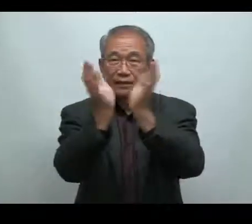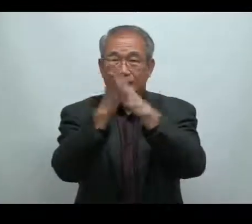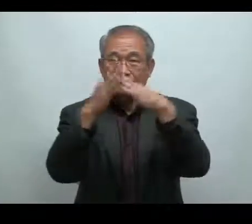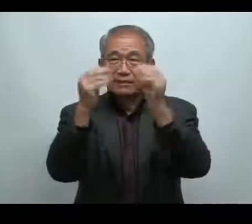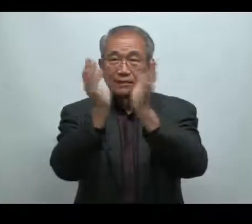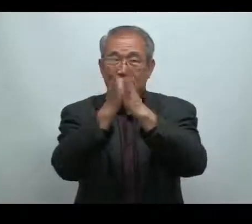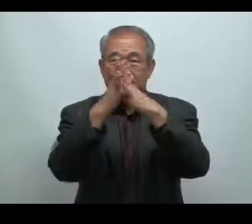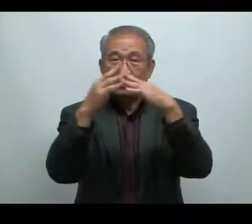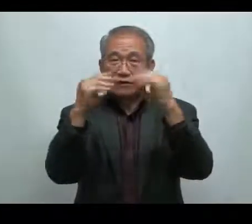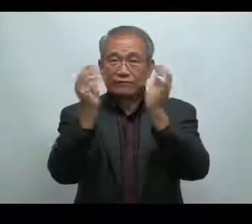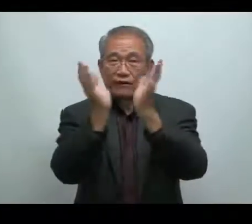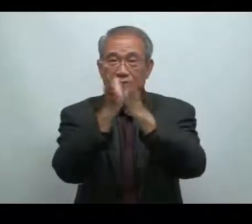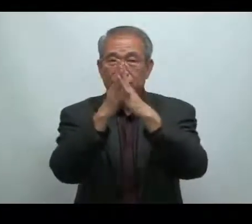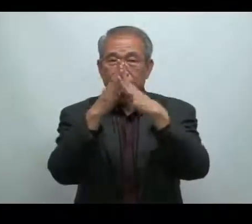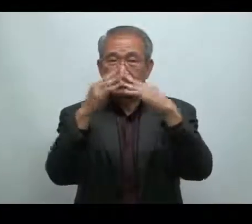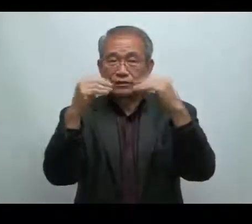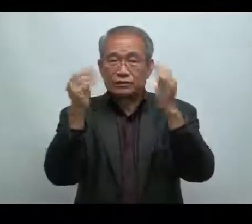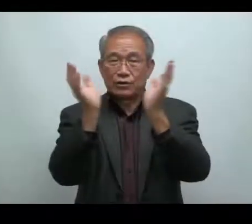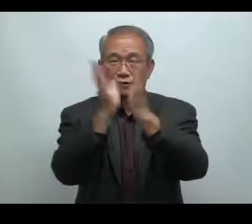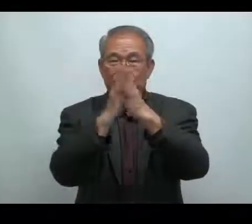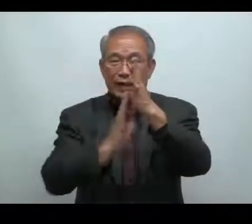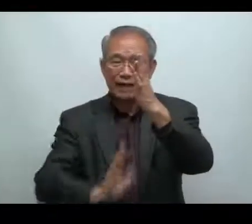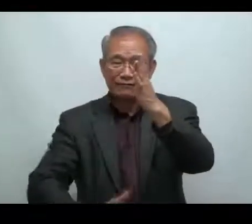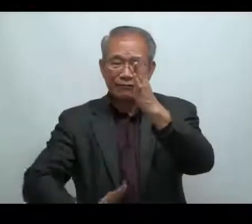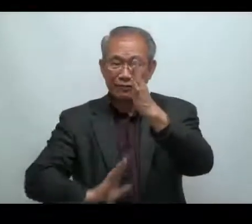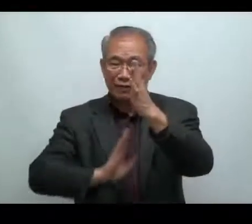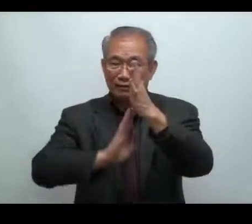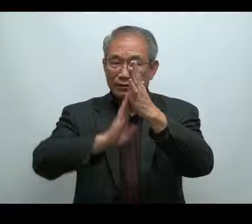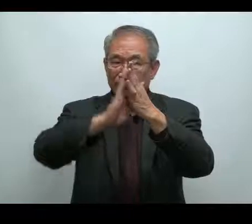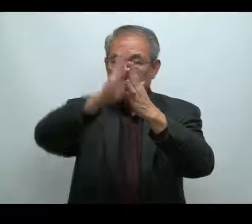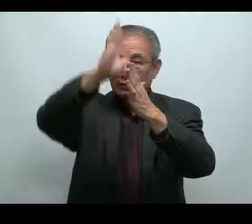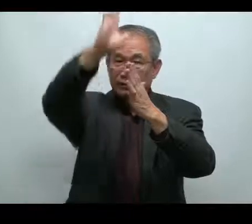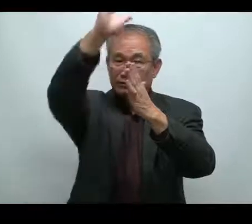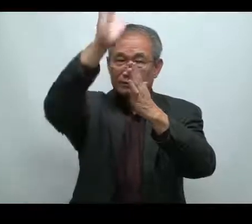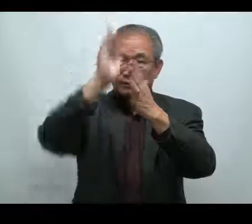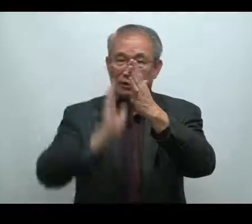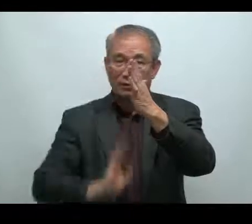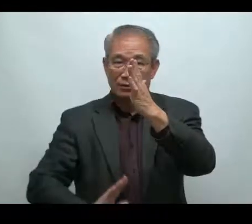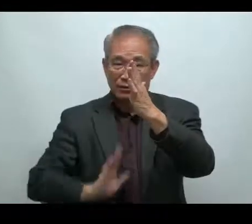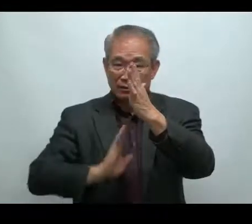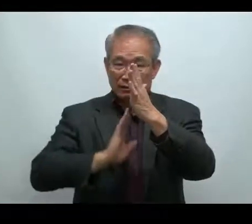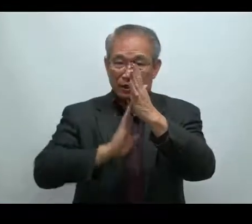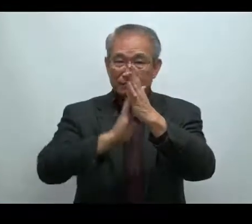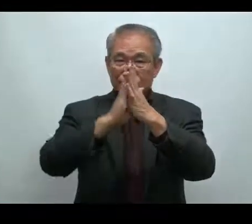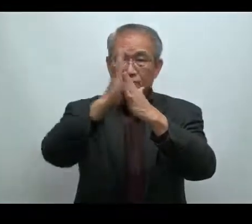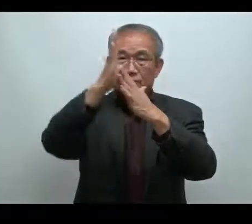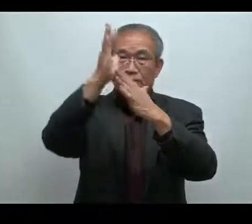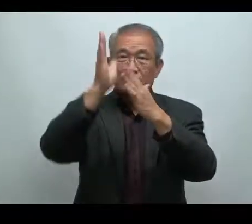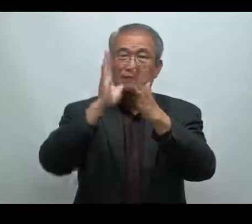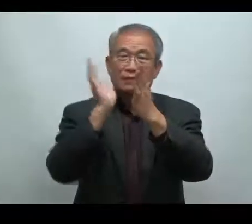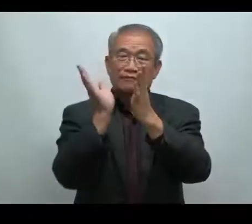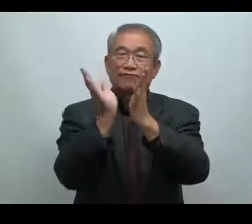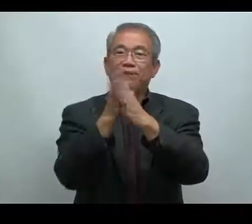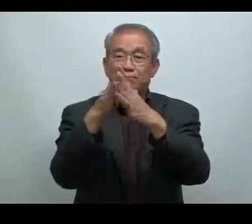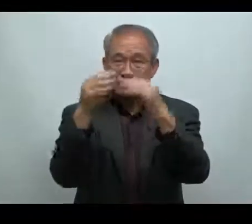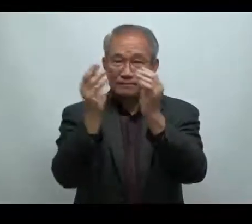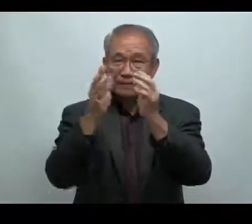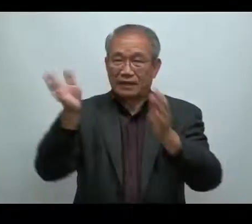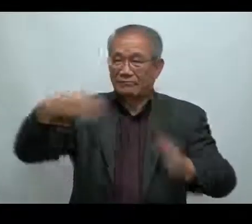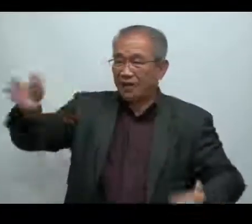this, the vibration is caused by airflow coming through from below. When it comes through from below, it flips like a